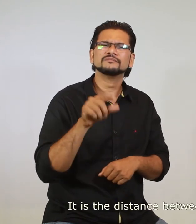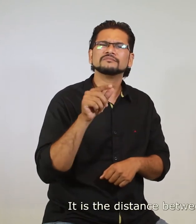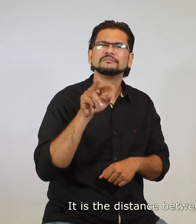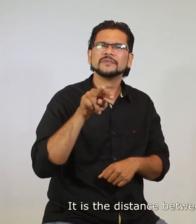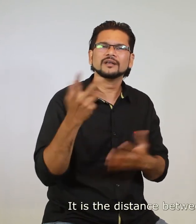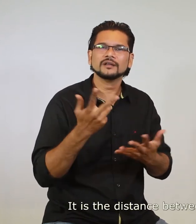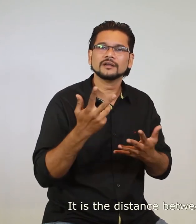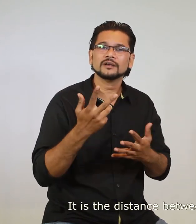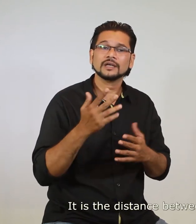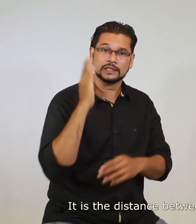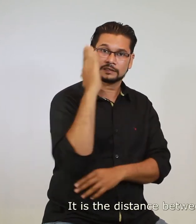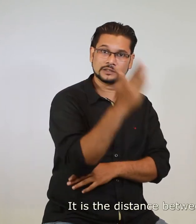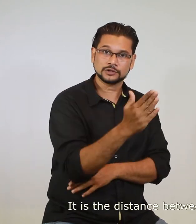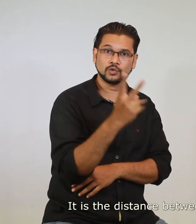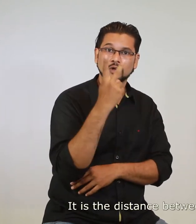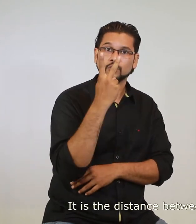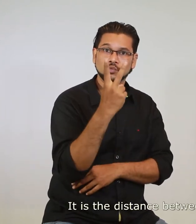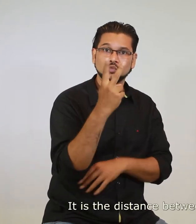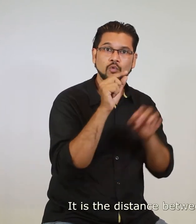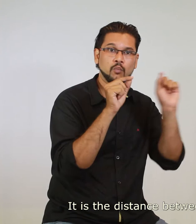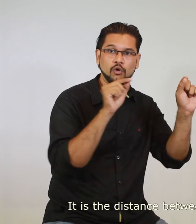It's the distance between two points.